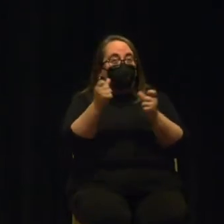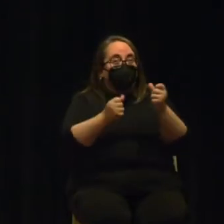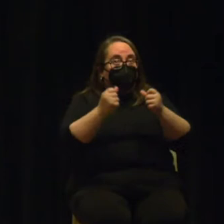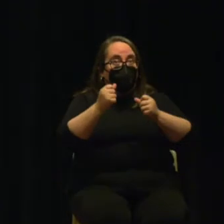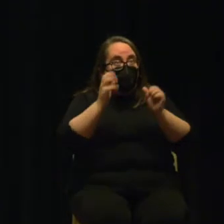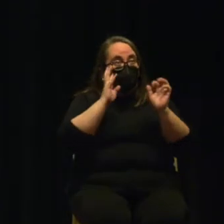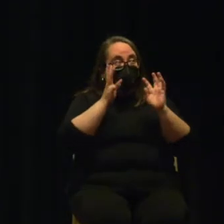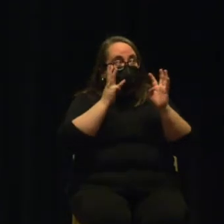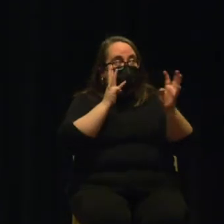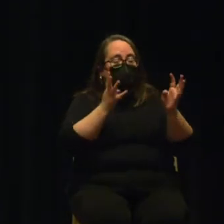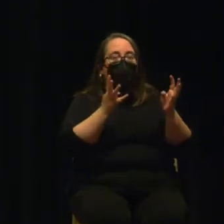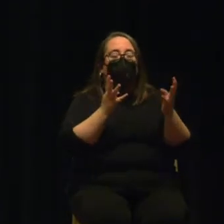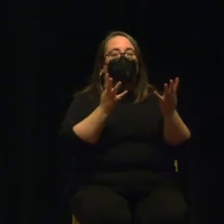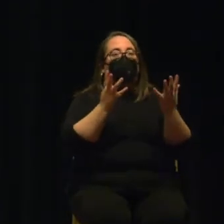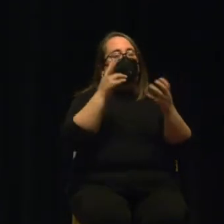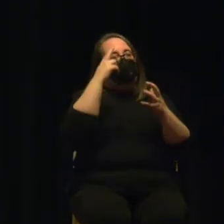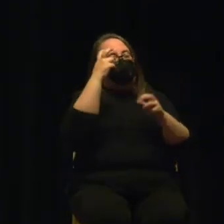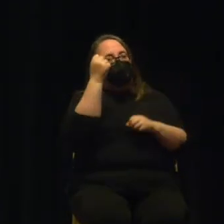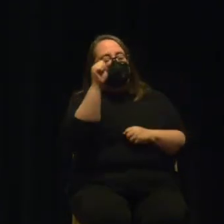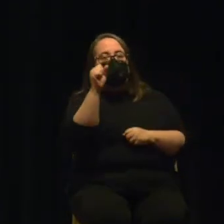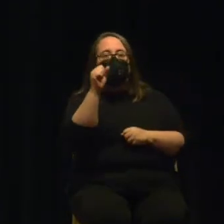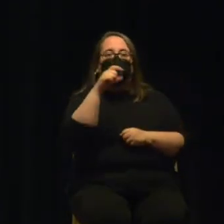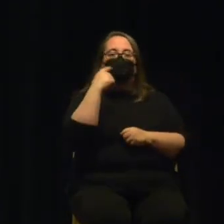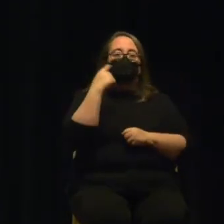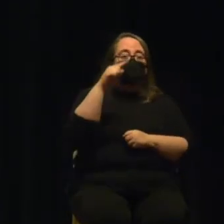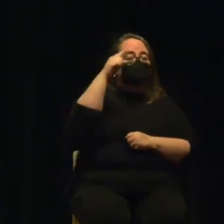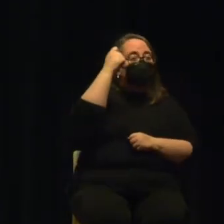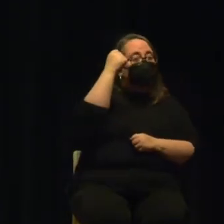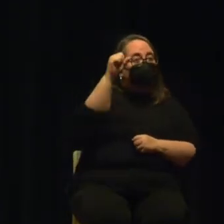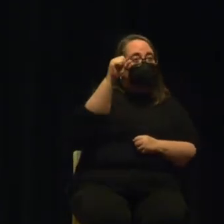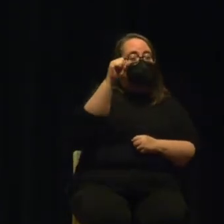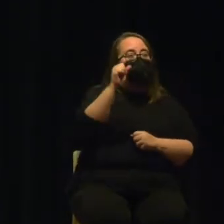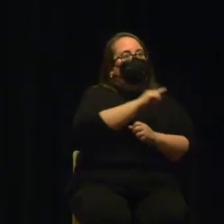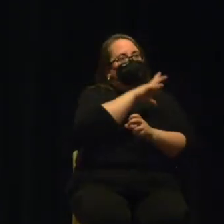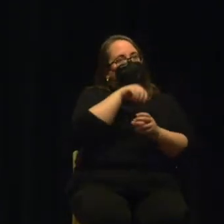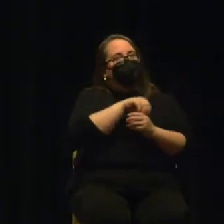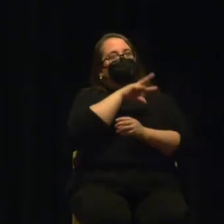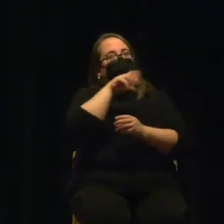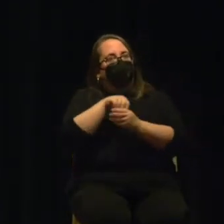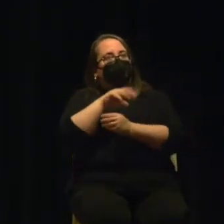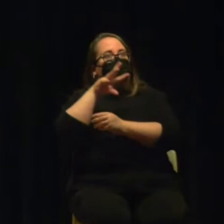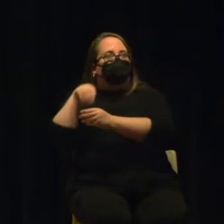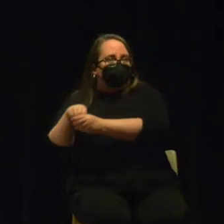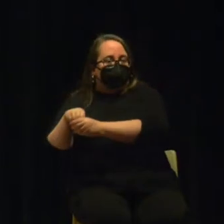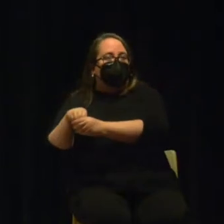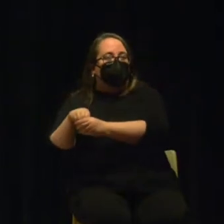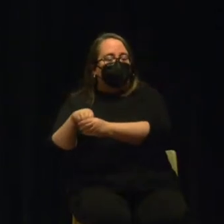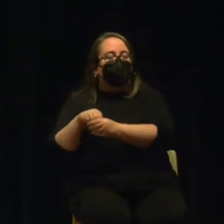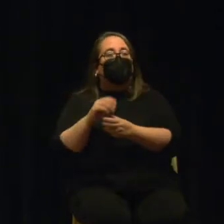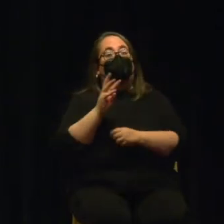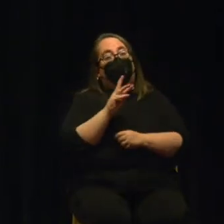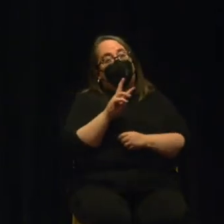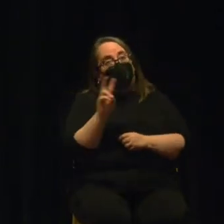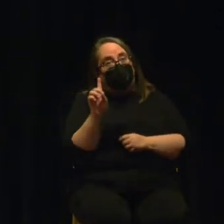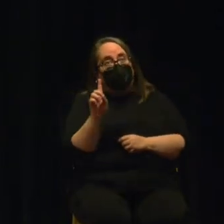for the Mexican Revolution, the Russian Revolution, and he was in those places when it was happening. World War